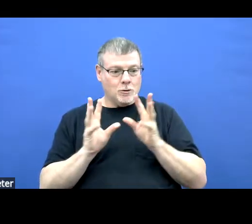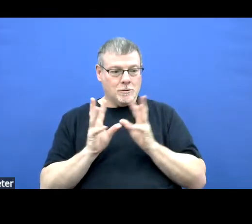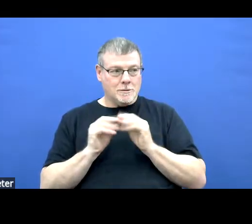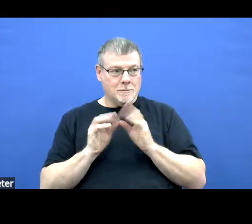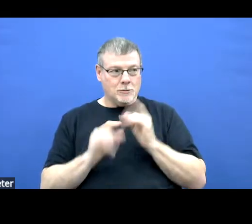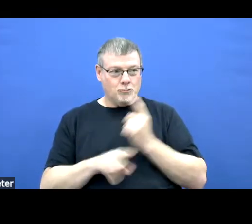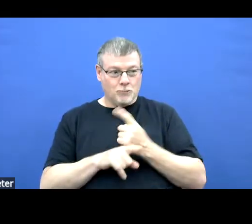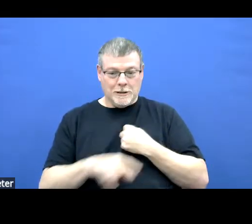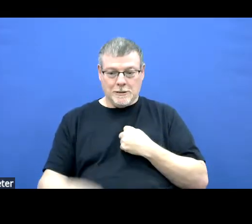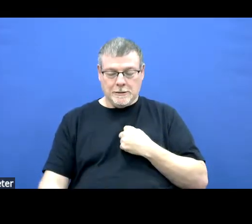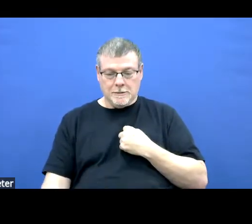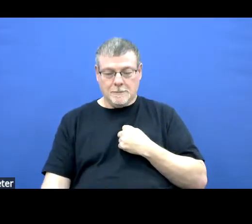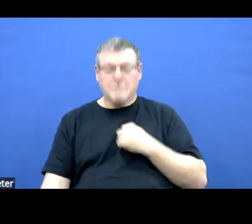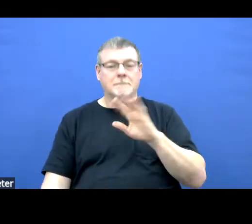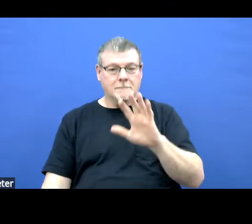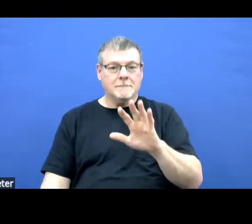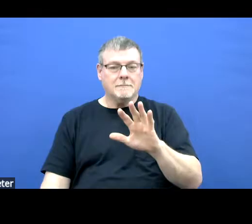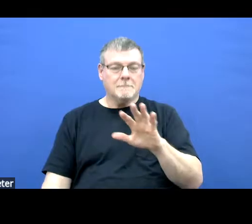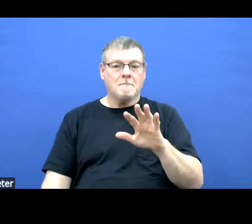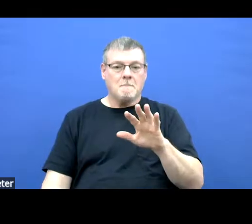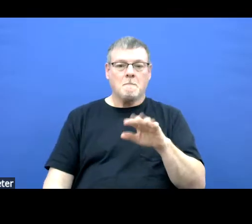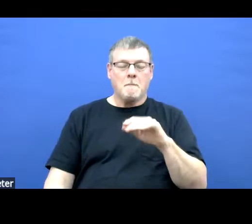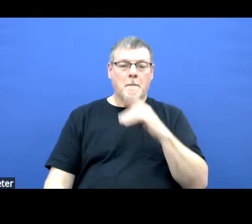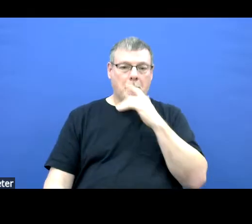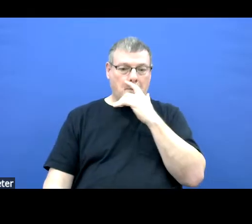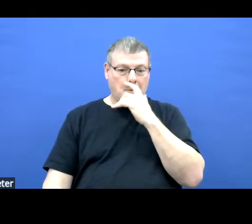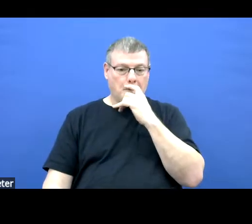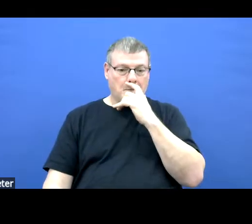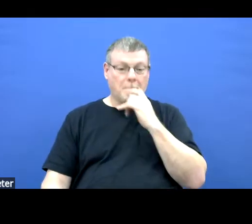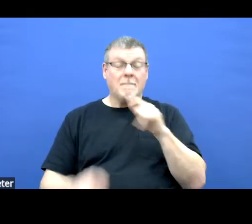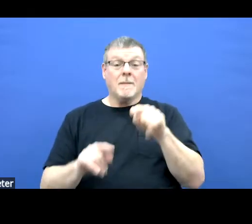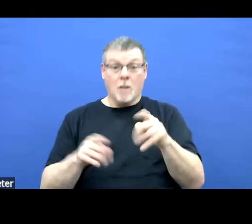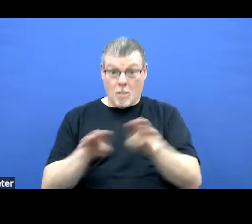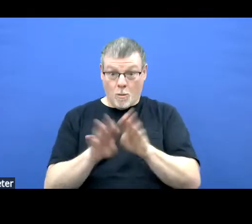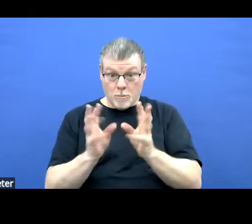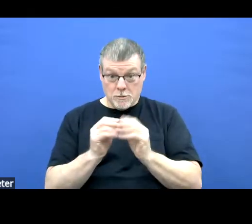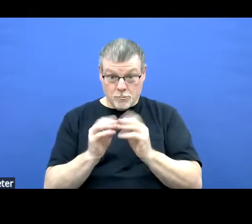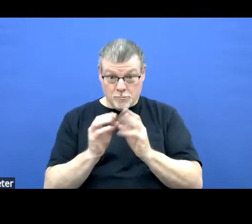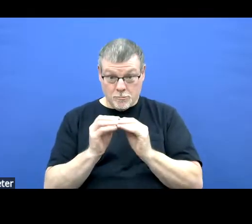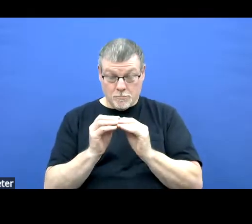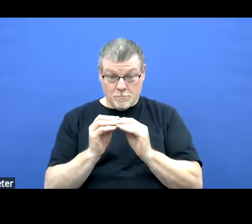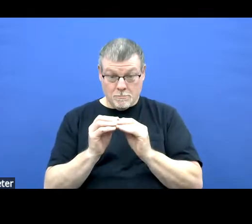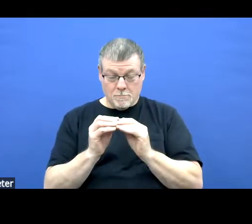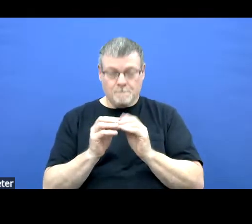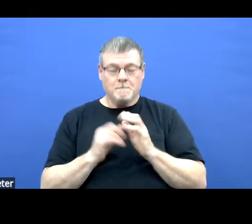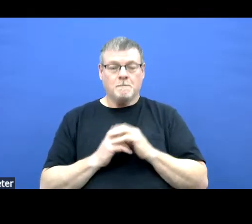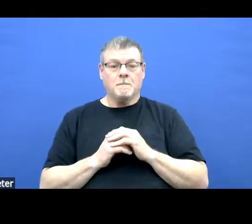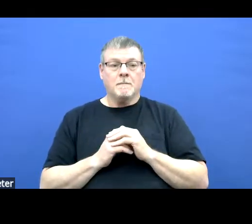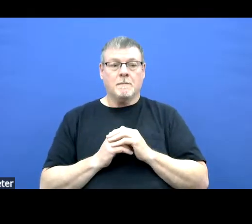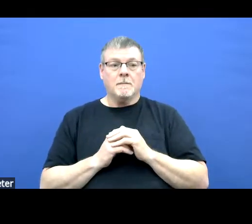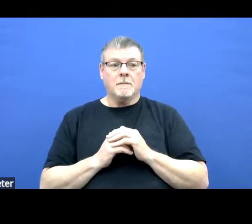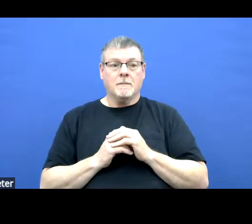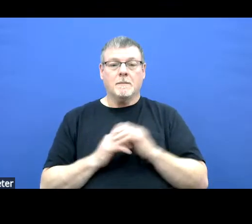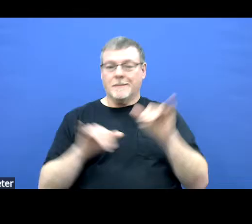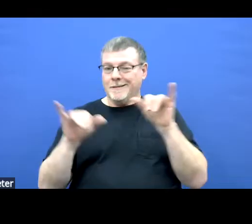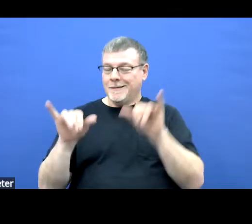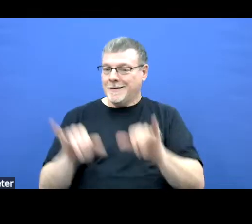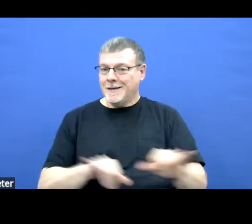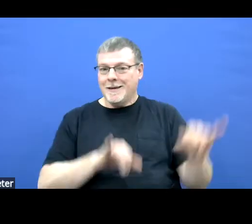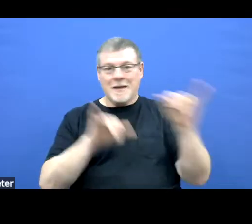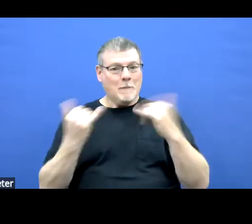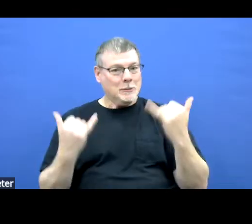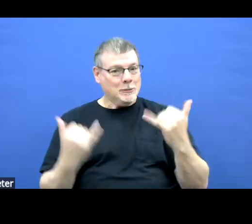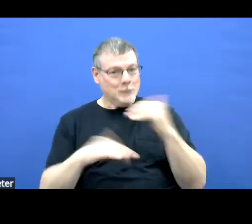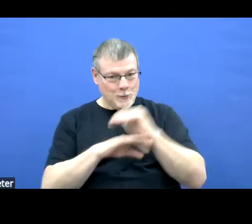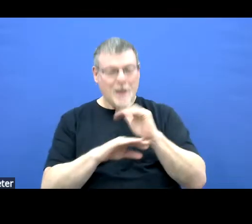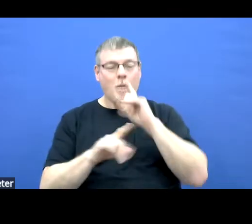right? Okay, so I will close this session of the proposed local law. As has been a common theme tonight, it'll